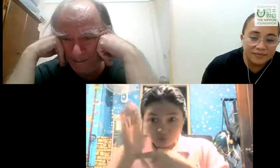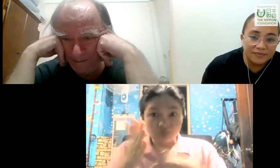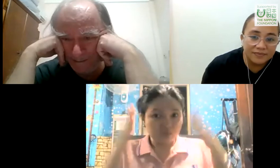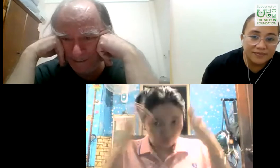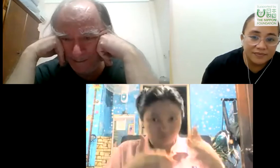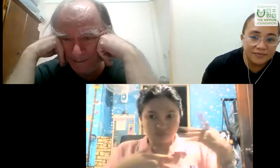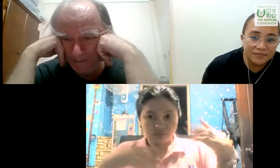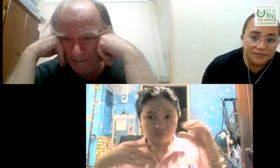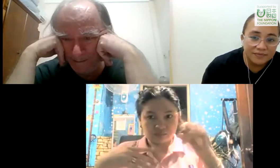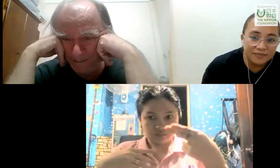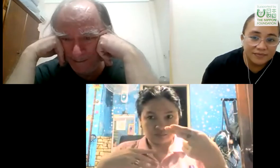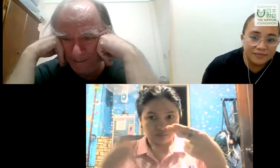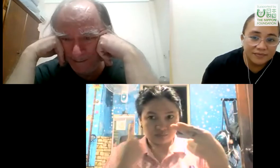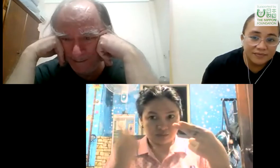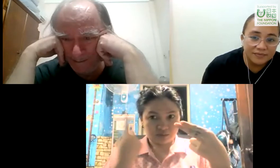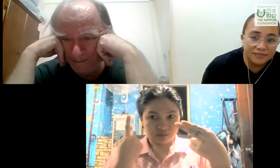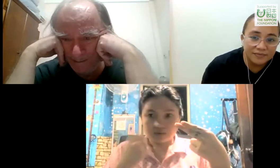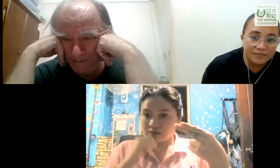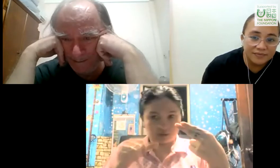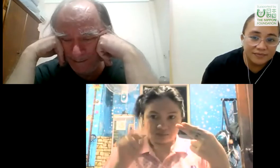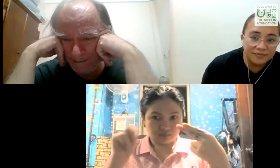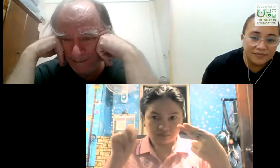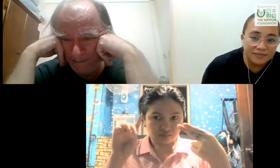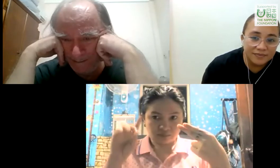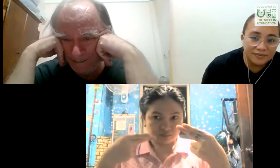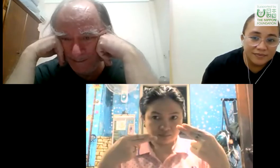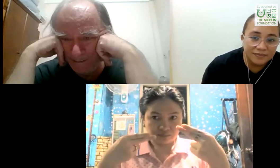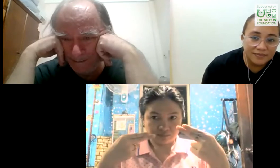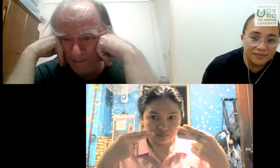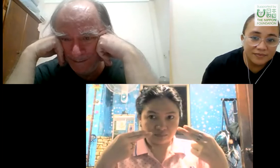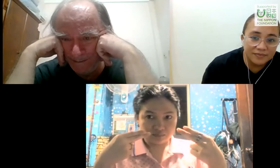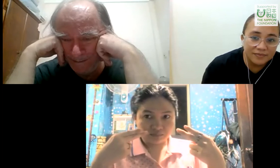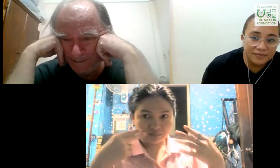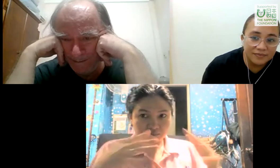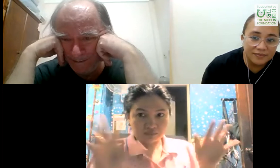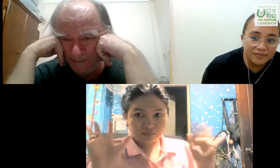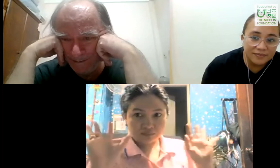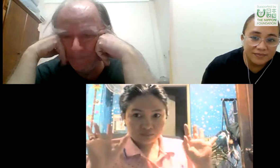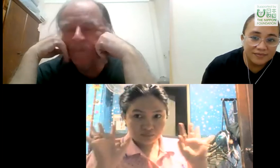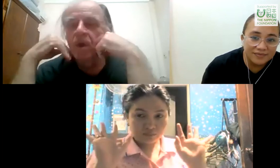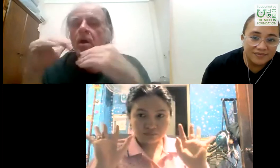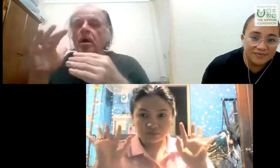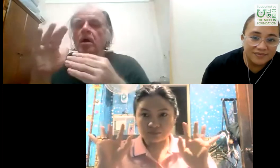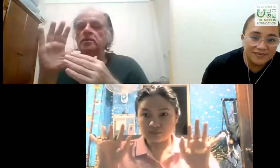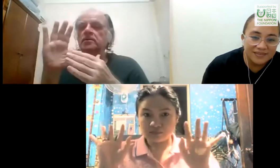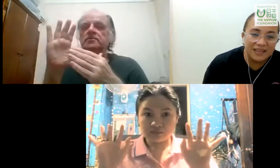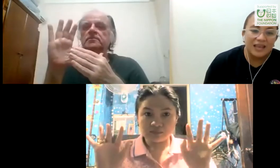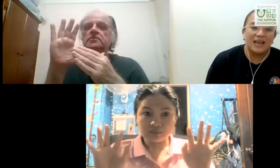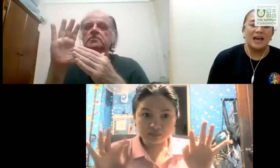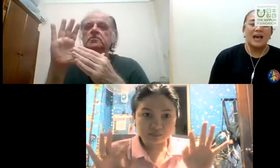Then orientation on dominant hand only and not non-dominant hand. That's what we're doing right